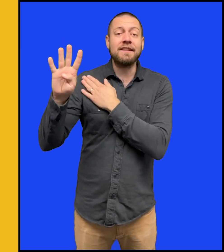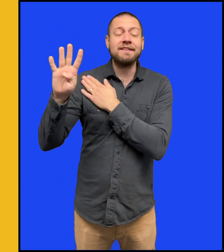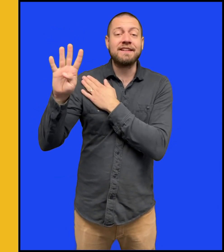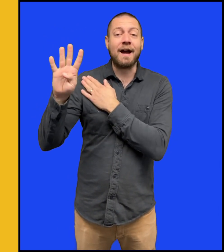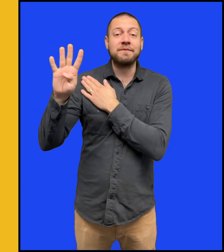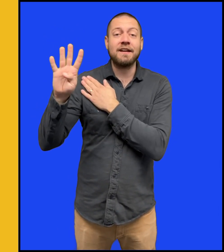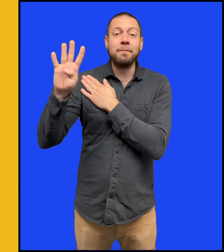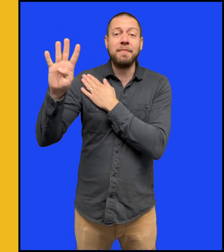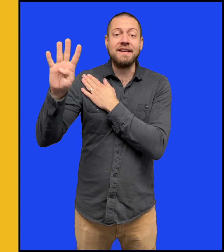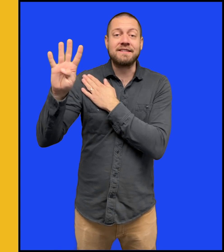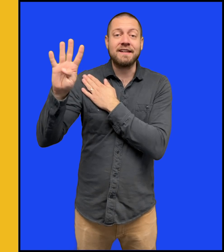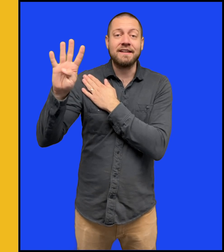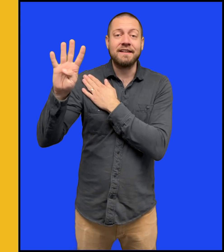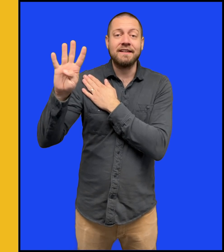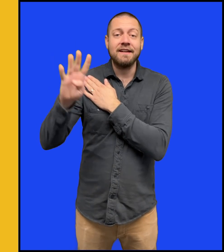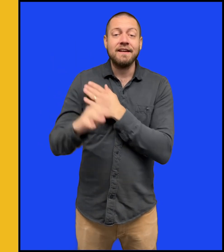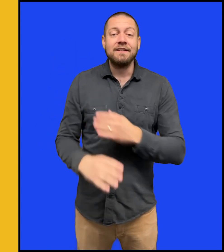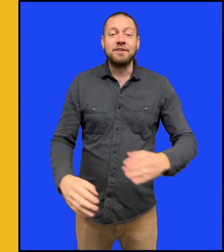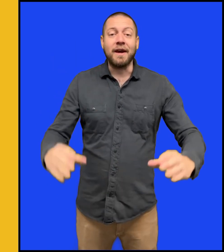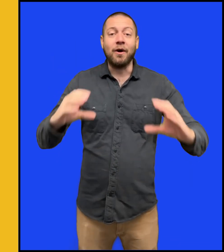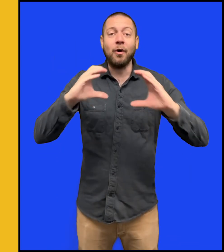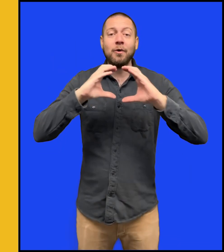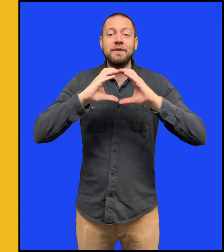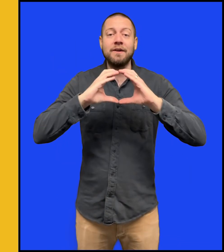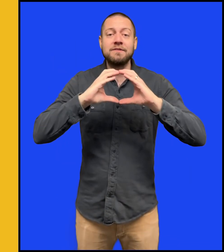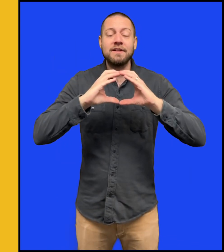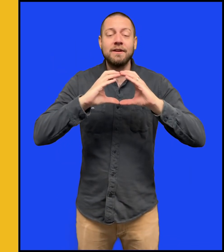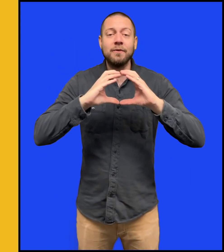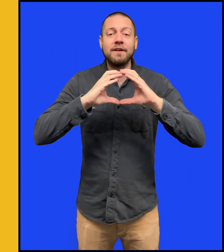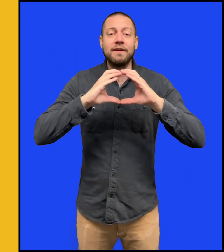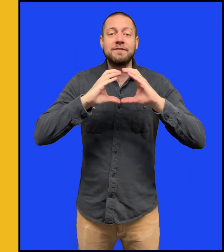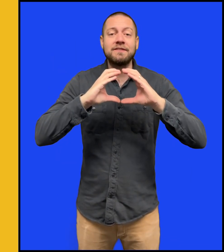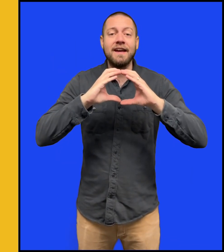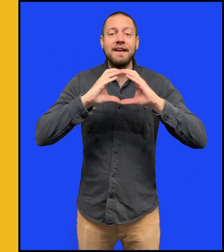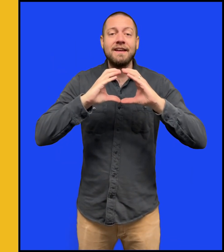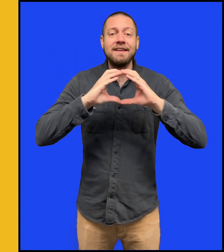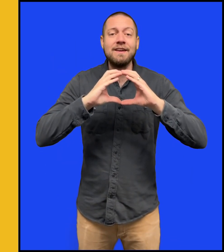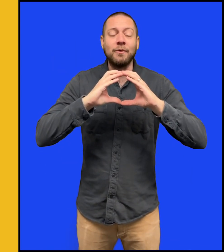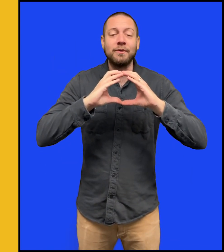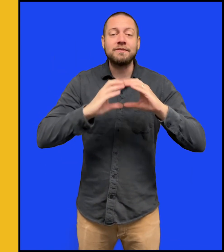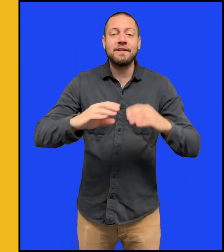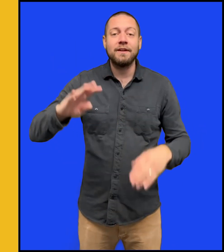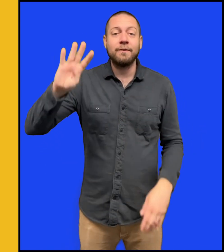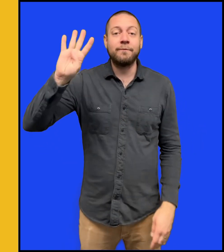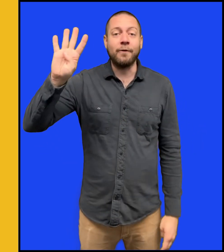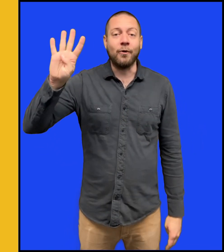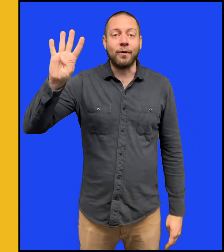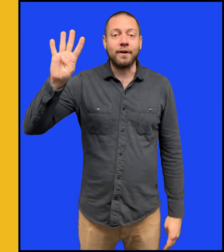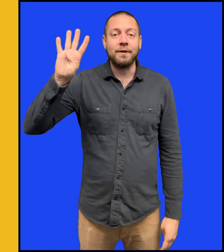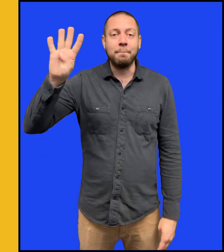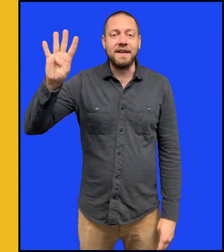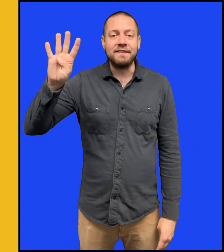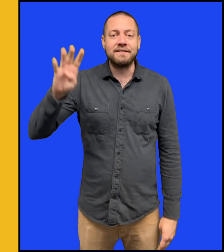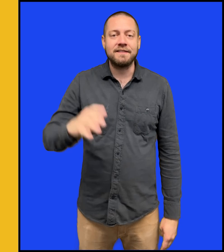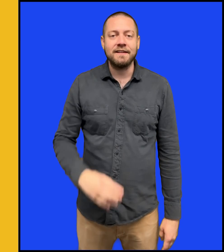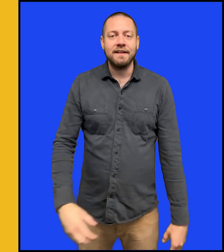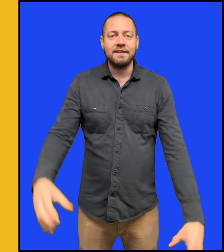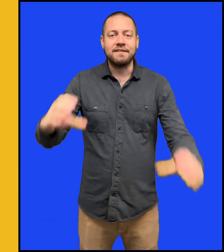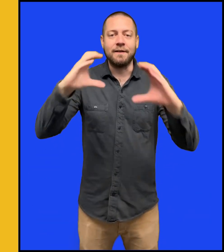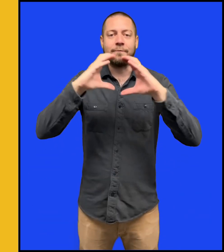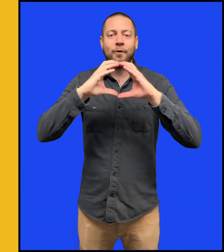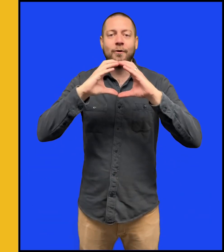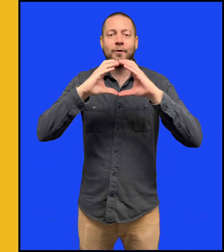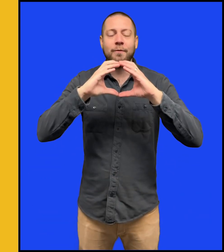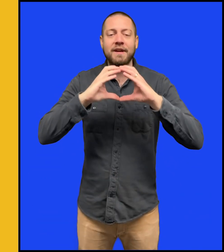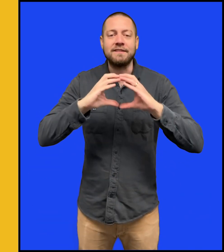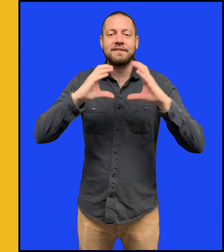each one of these taps a beat. So a whole note, we're going to say equals 4 beats.